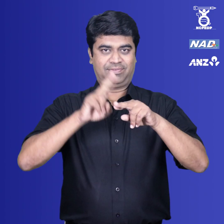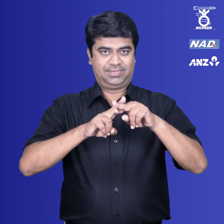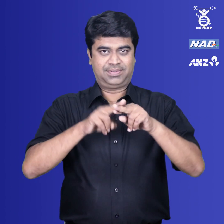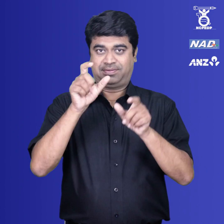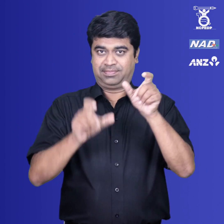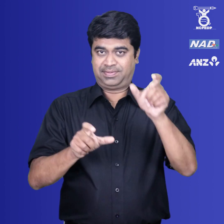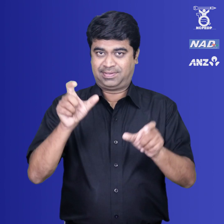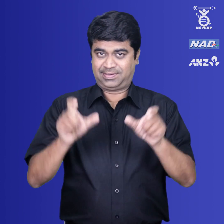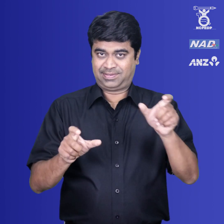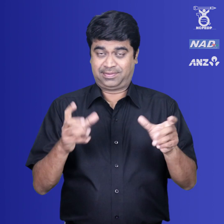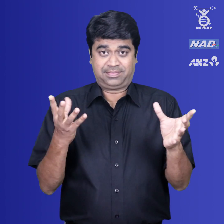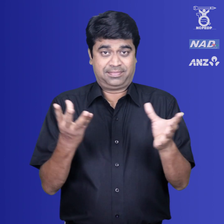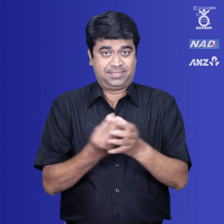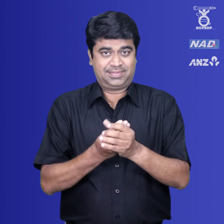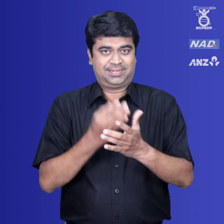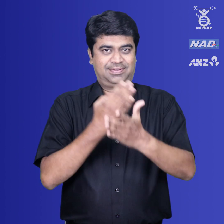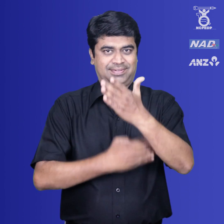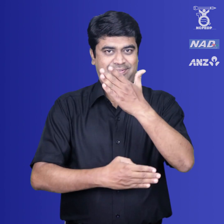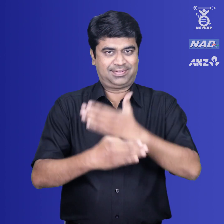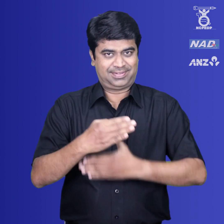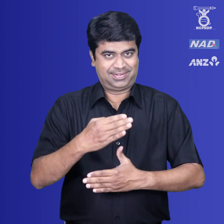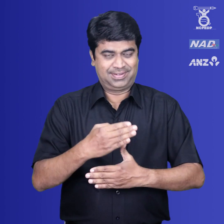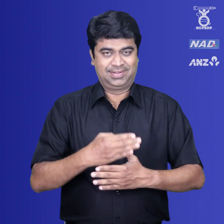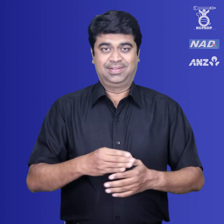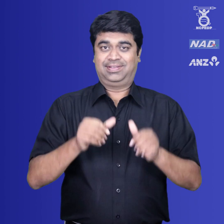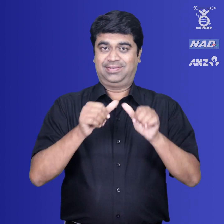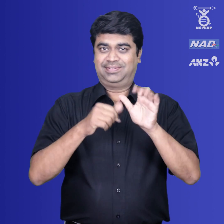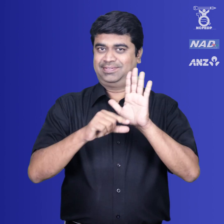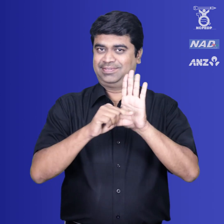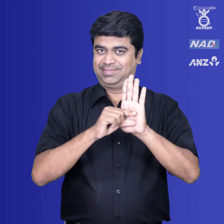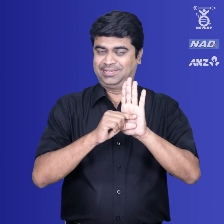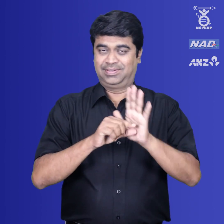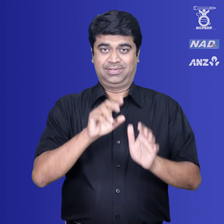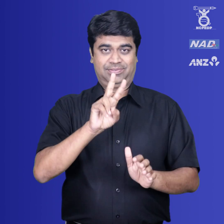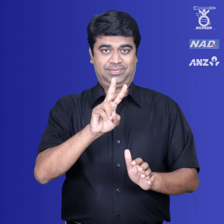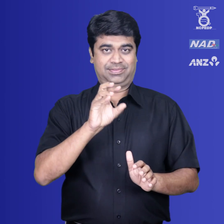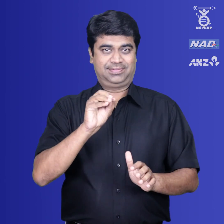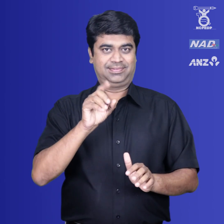The Rights of Persons with Disabilities Act 2016.